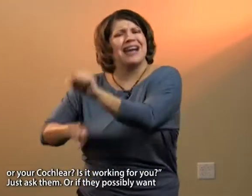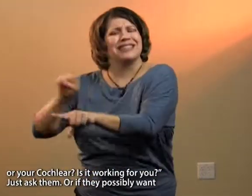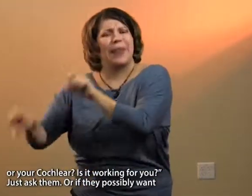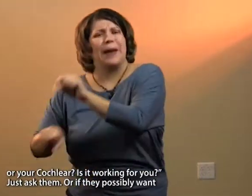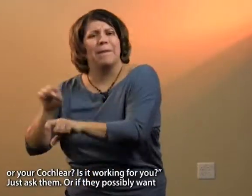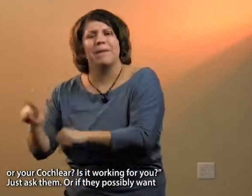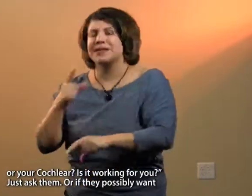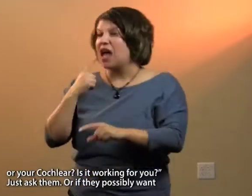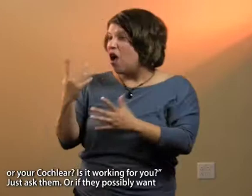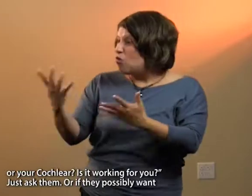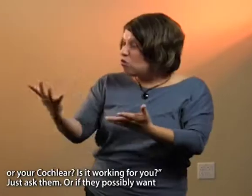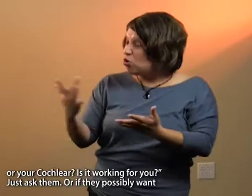just ask them